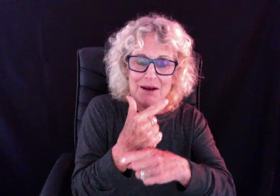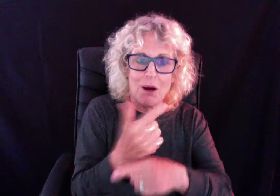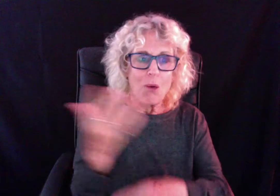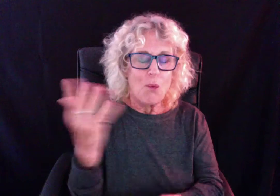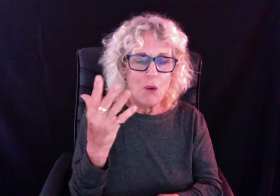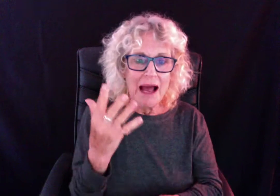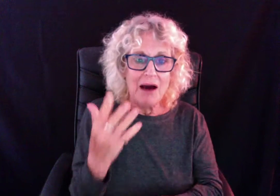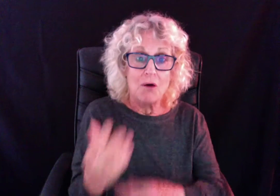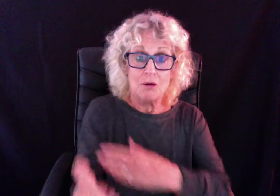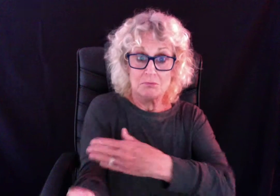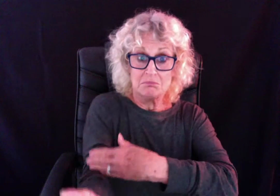Wow.